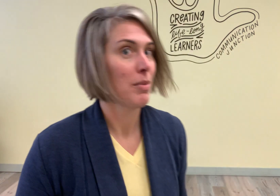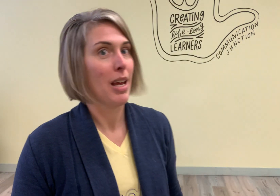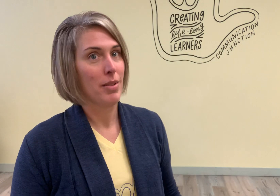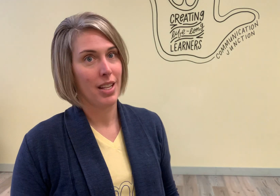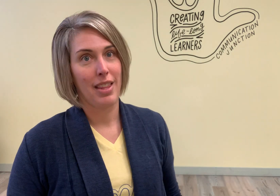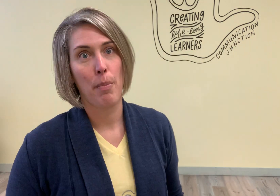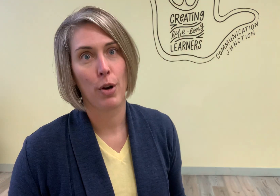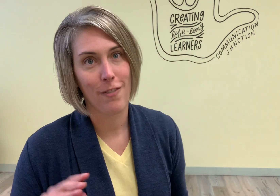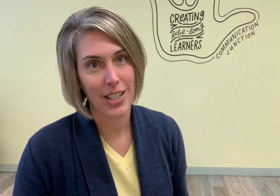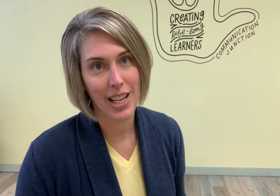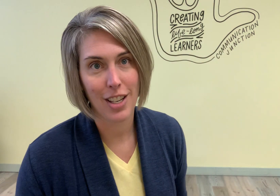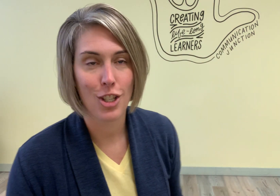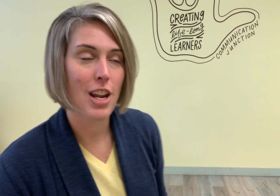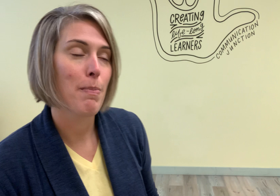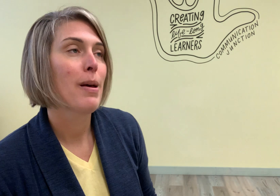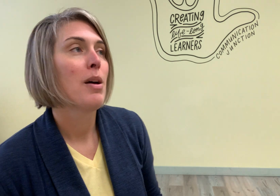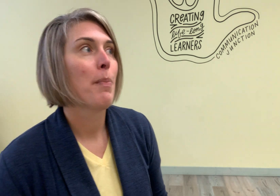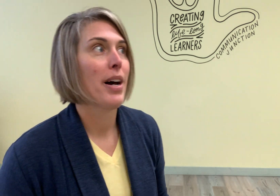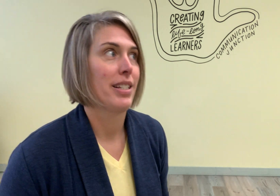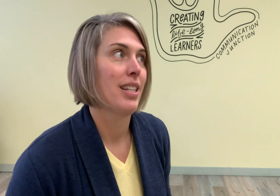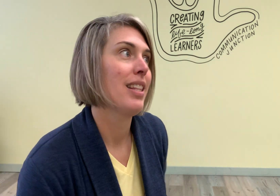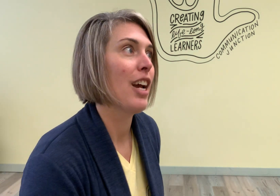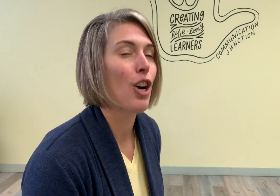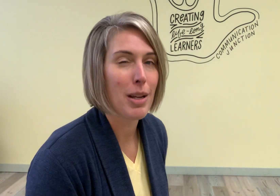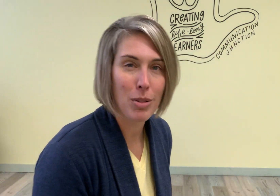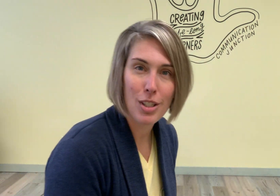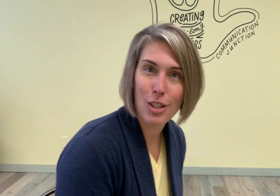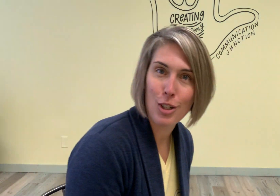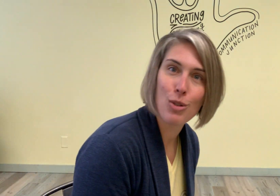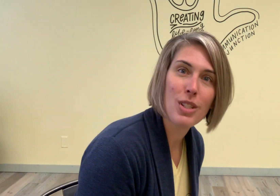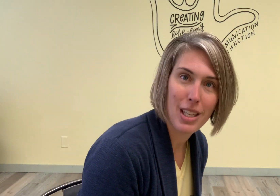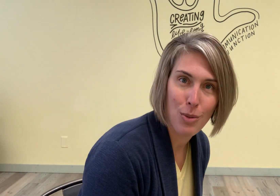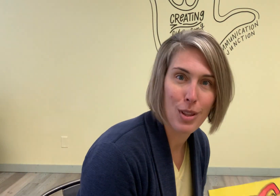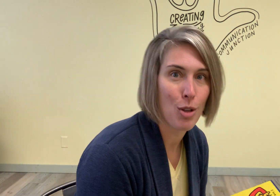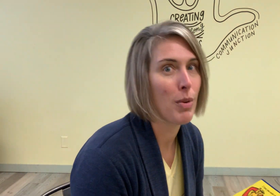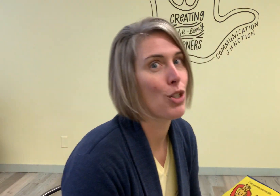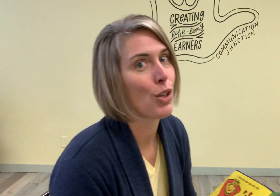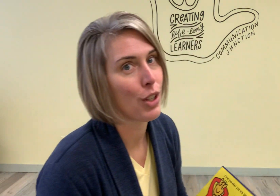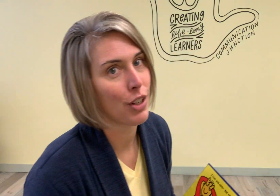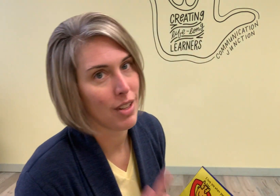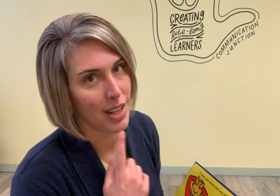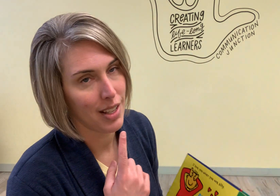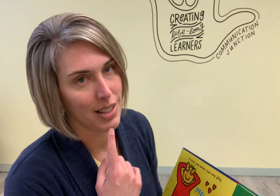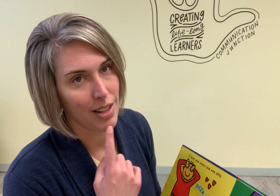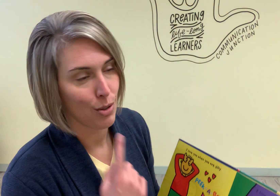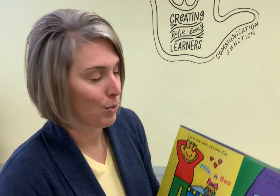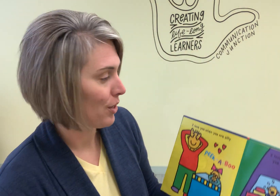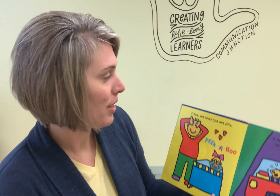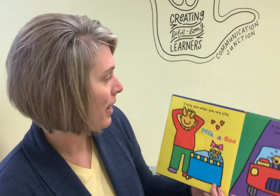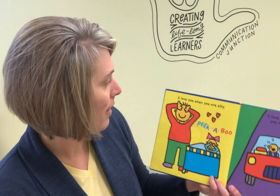time to get that perfect hand shape, but they are able to start using it with you much earlier than they can say those words. I love you.